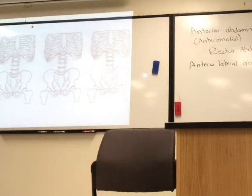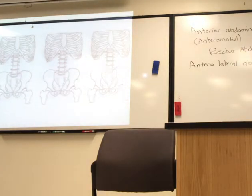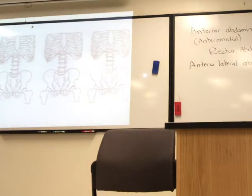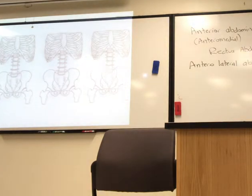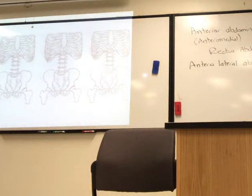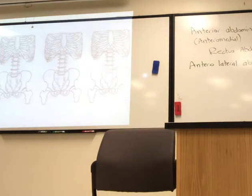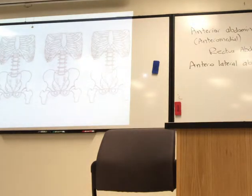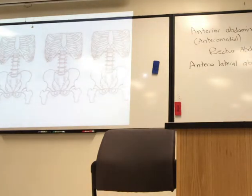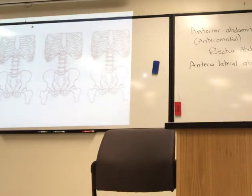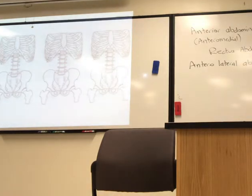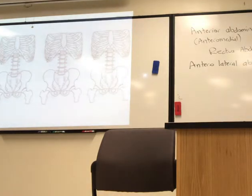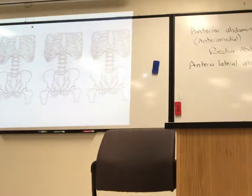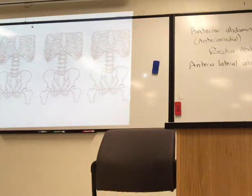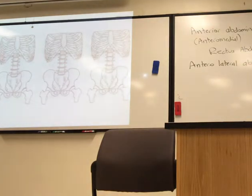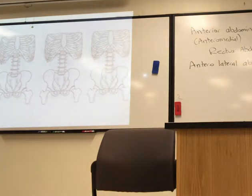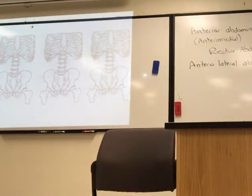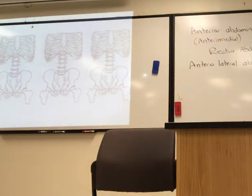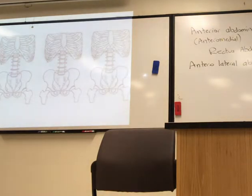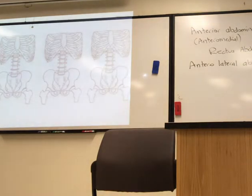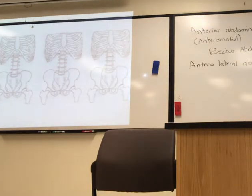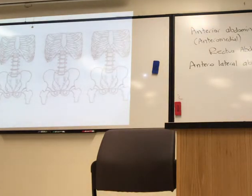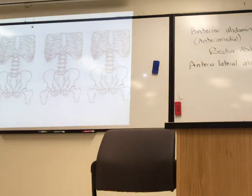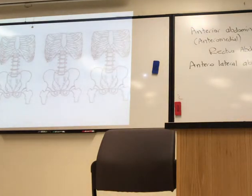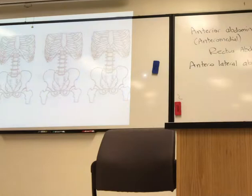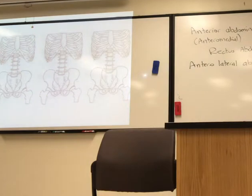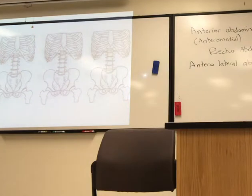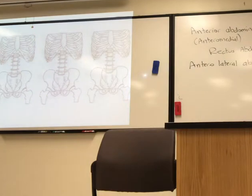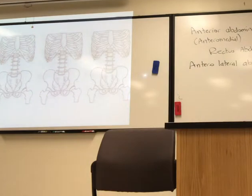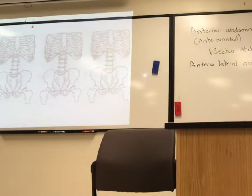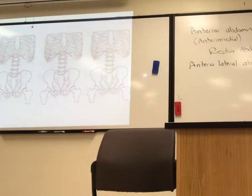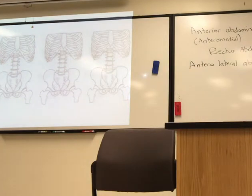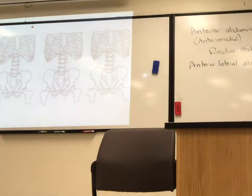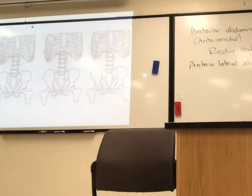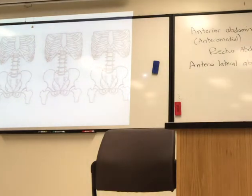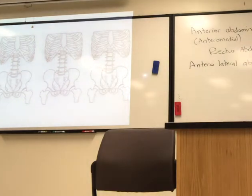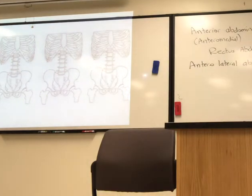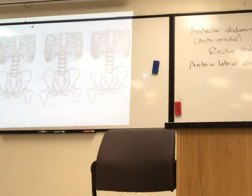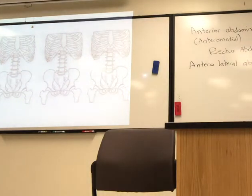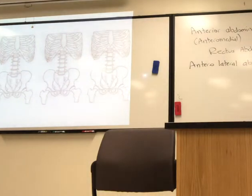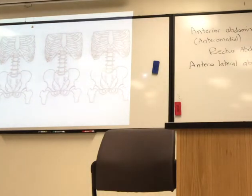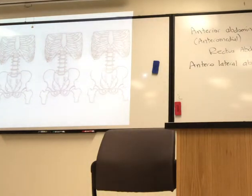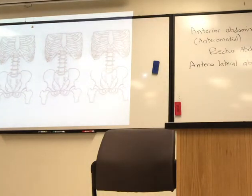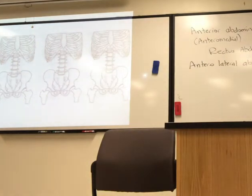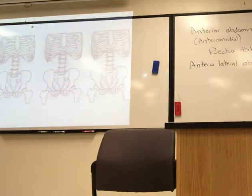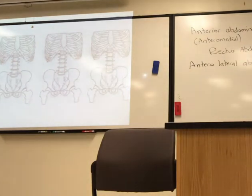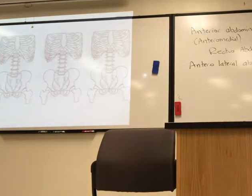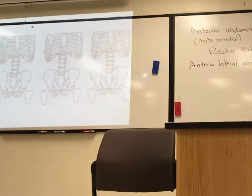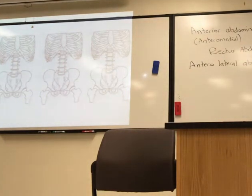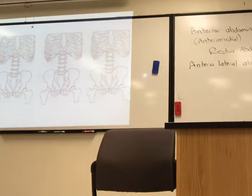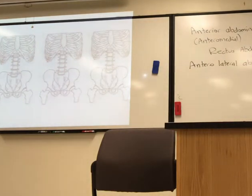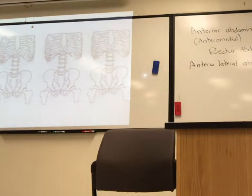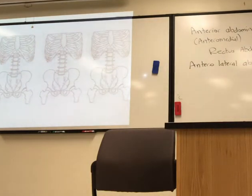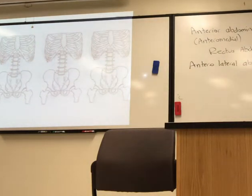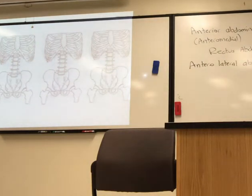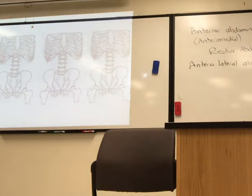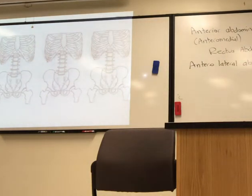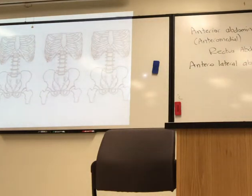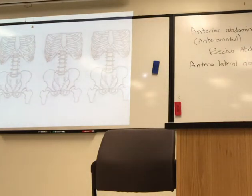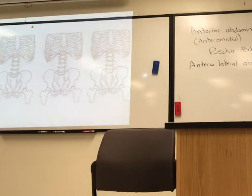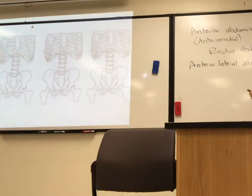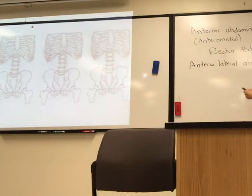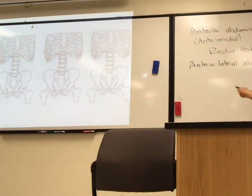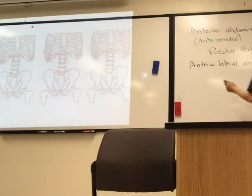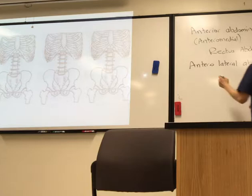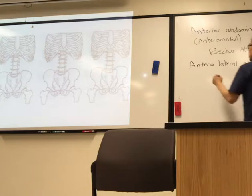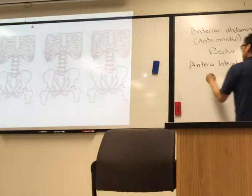rectus abdominis is in the rectus sheath and is kind of that intermediate layer. So the external abdominal